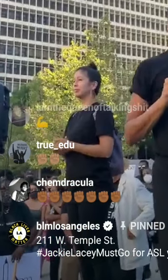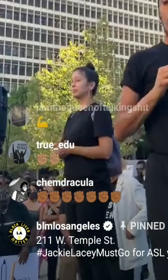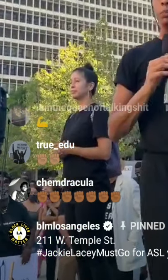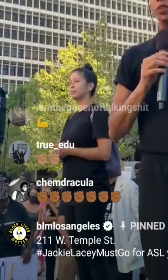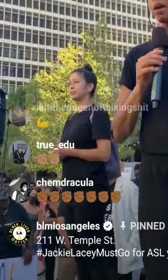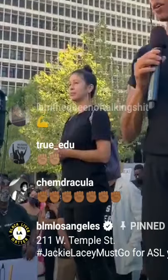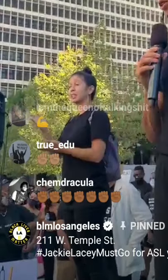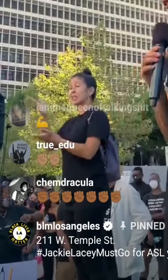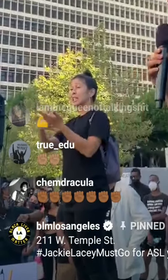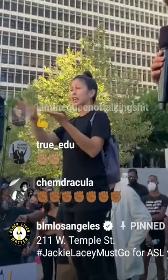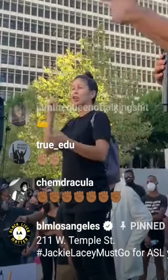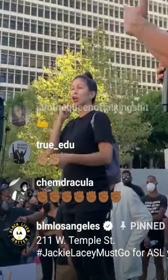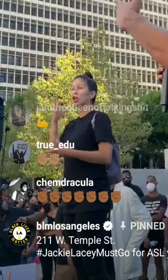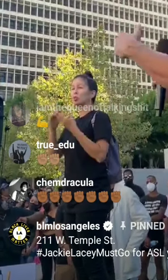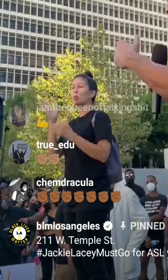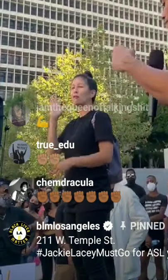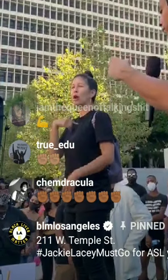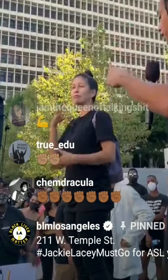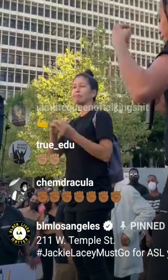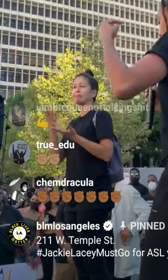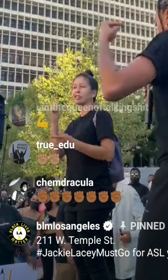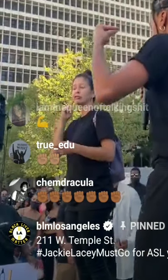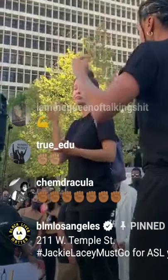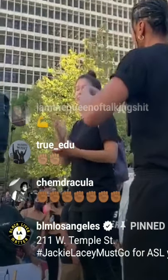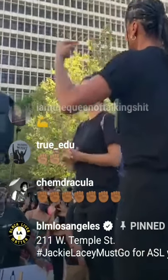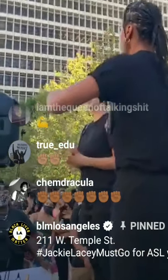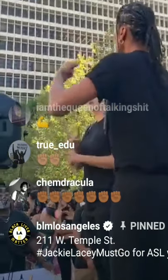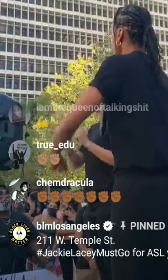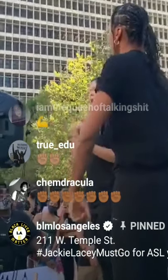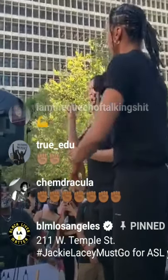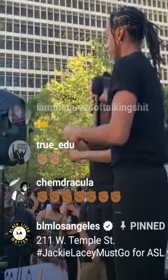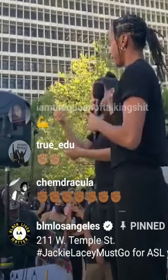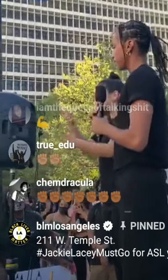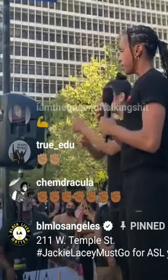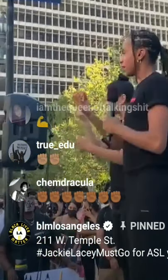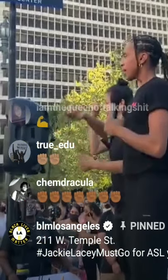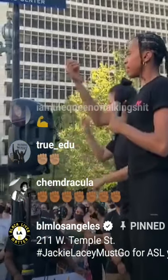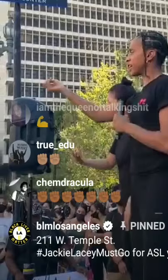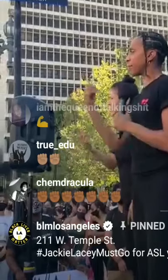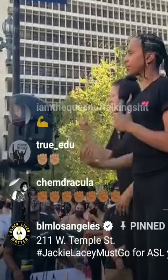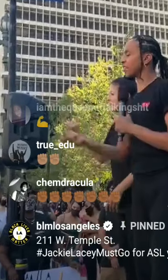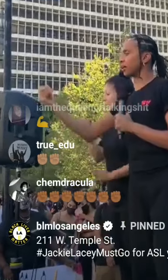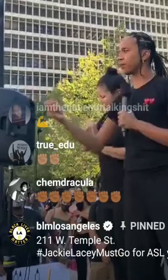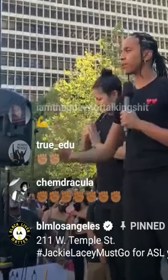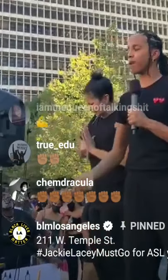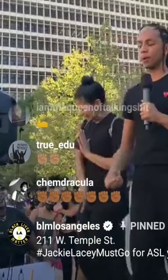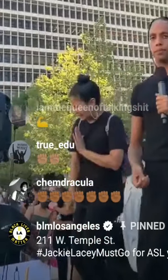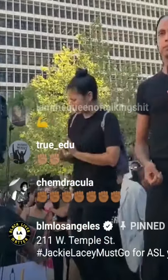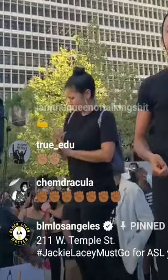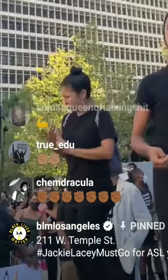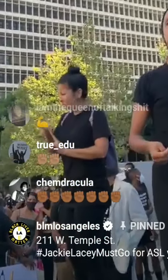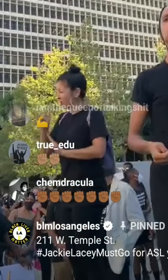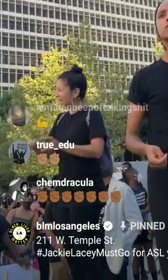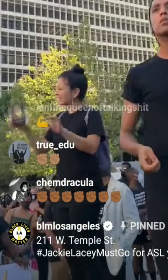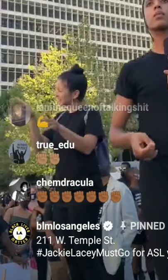One of our leaders that's leading us on the way to that revolution. Give it up for our very